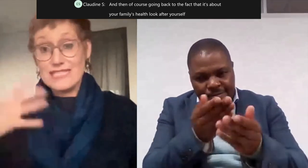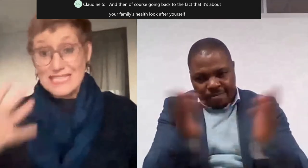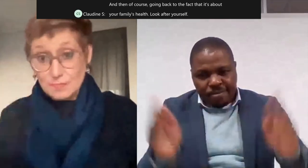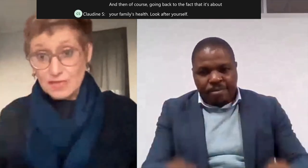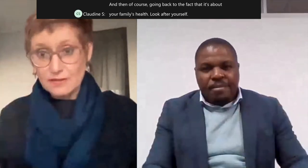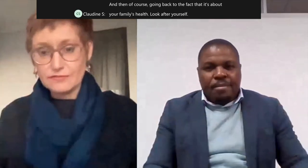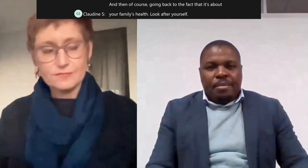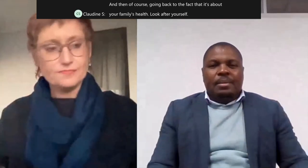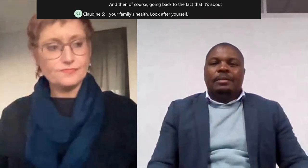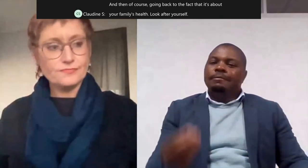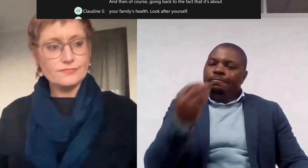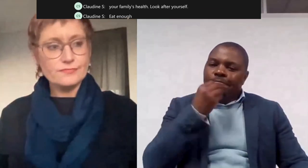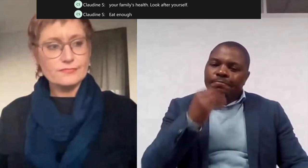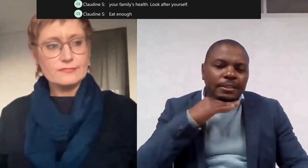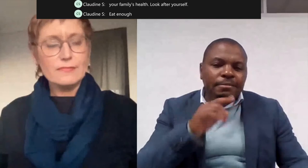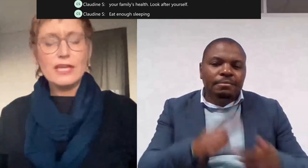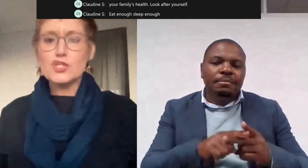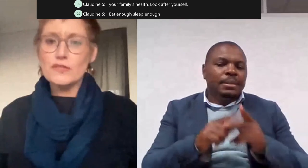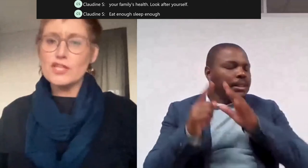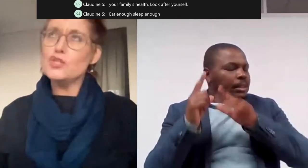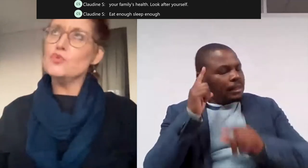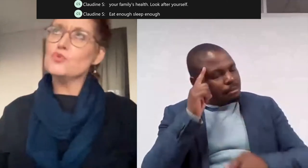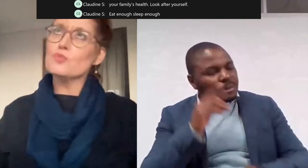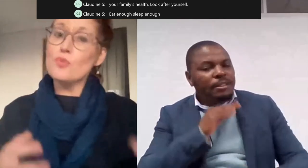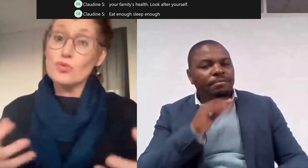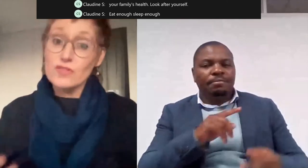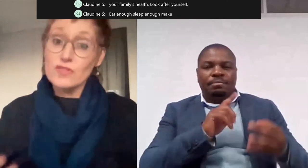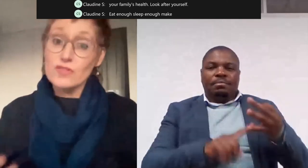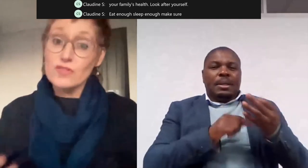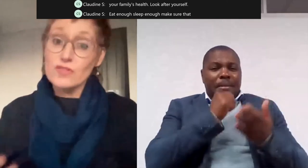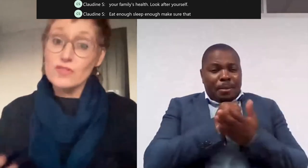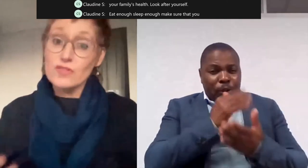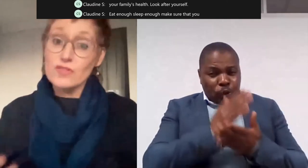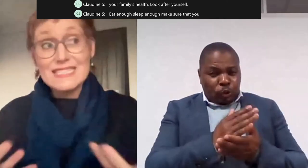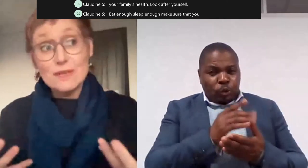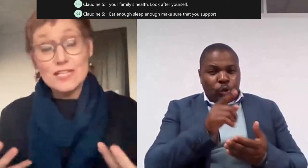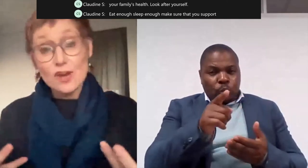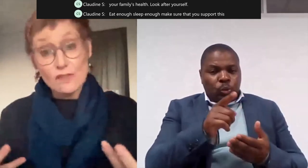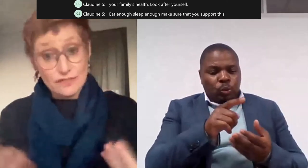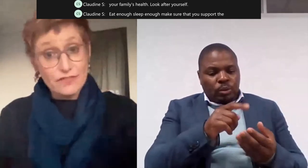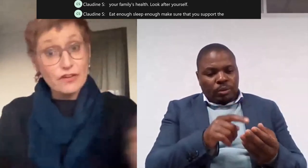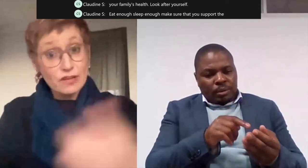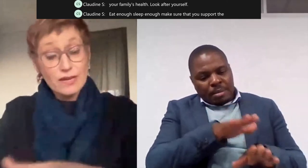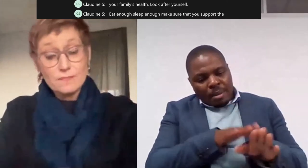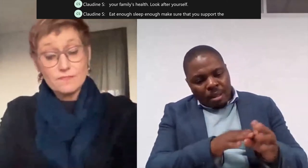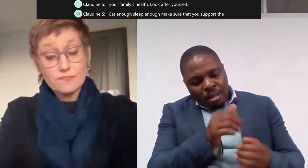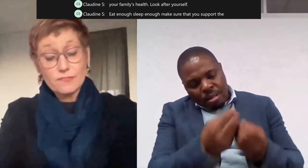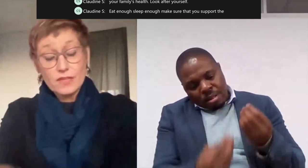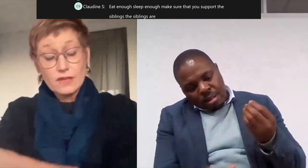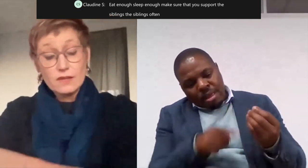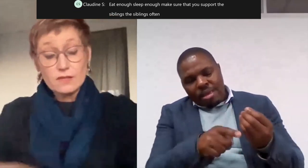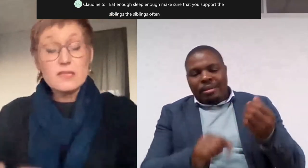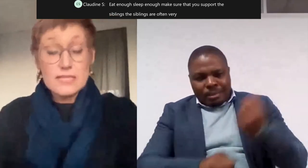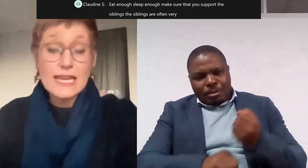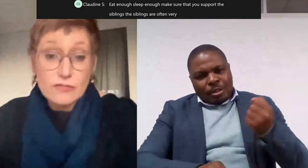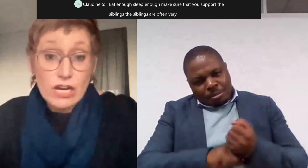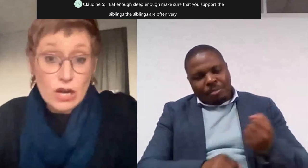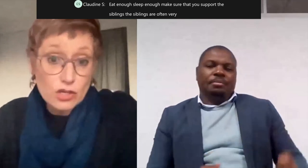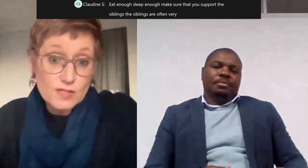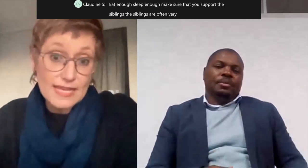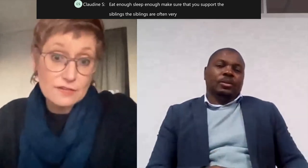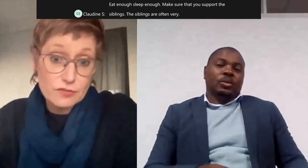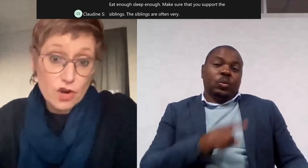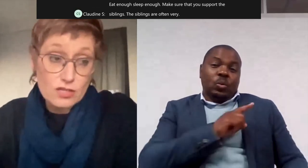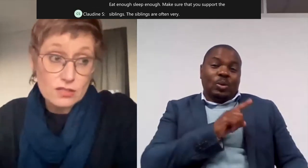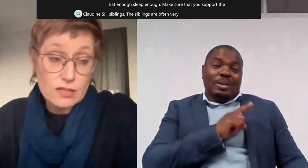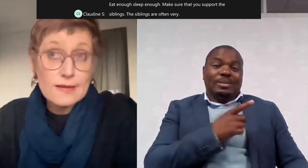Eat enough, sleep enough. Make sure that you support the siblings. The siblings are often very, take